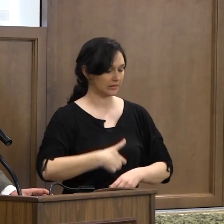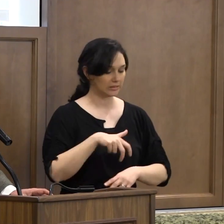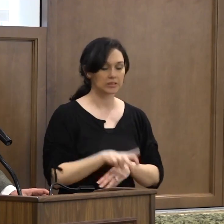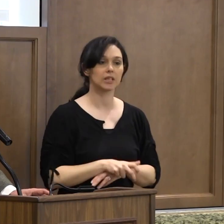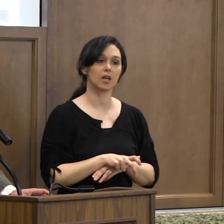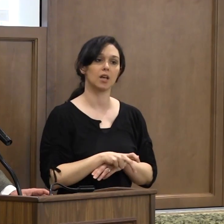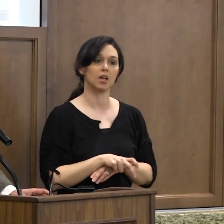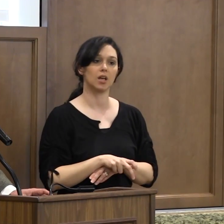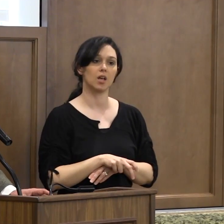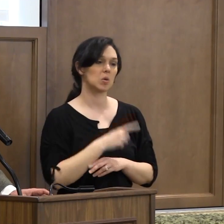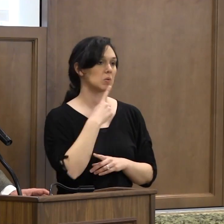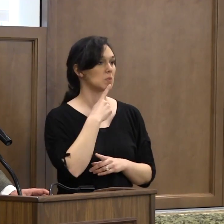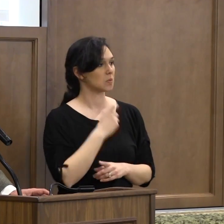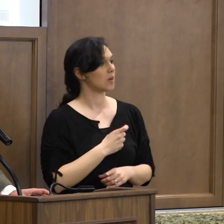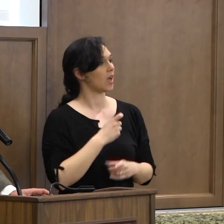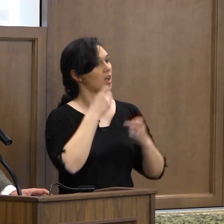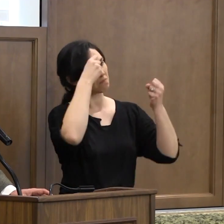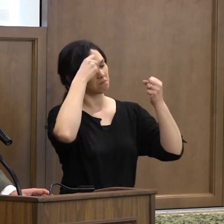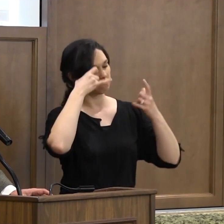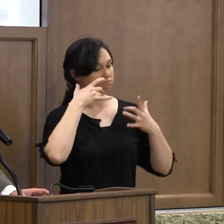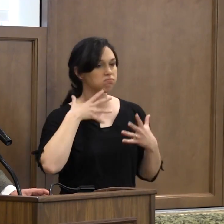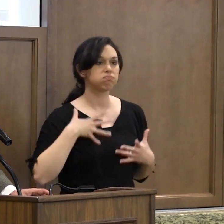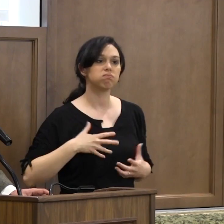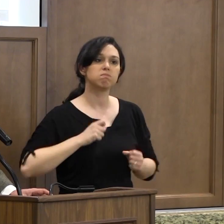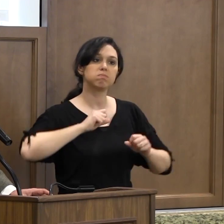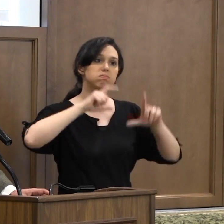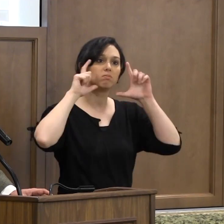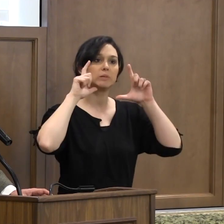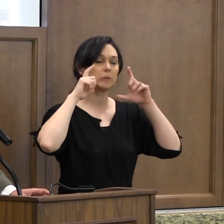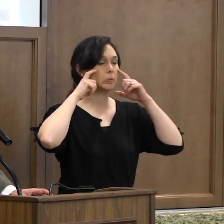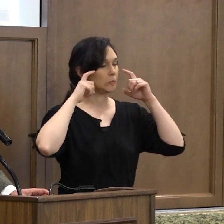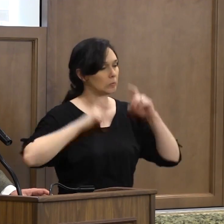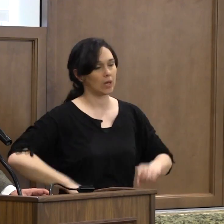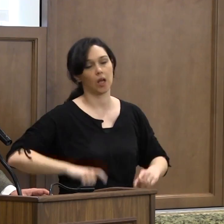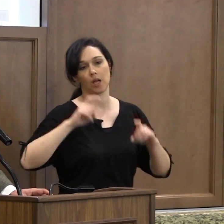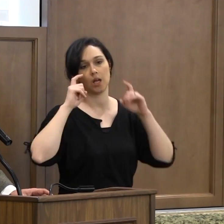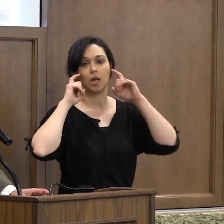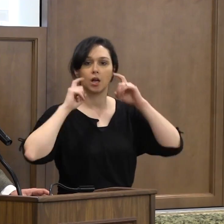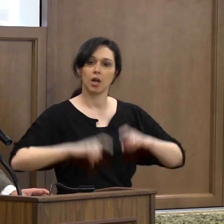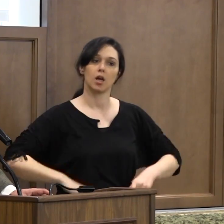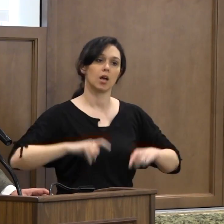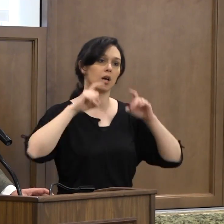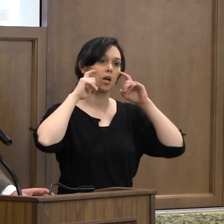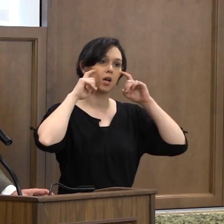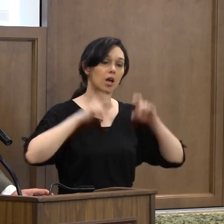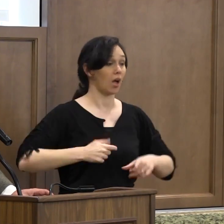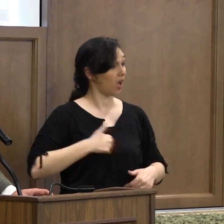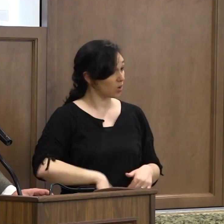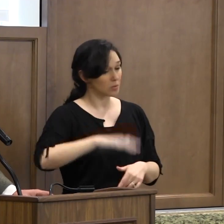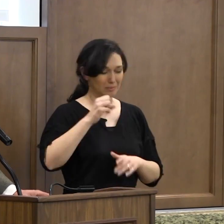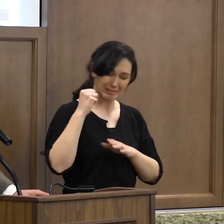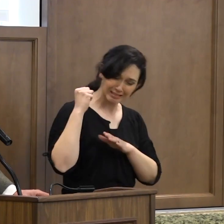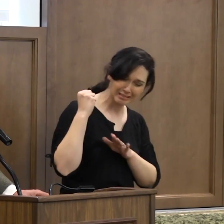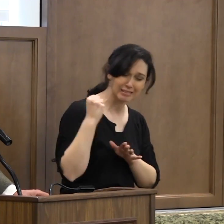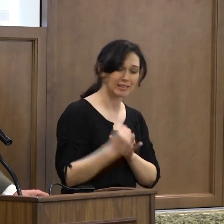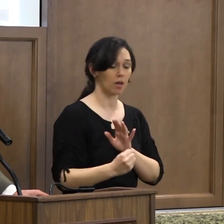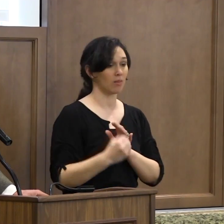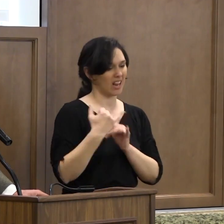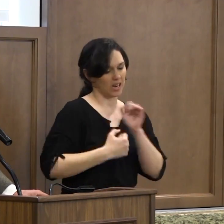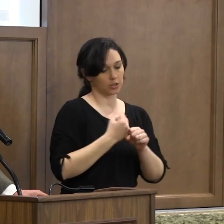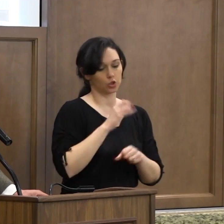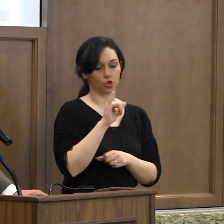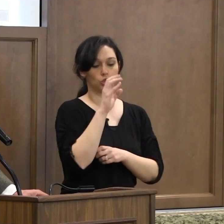curb, red in tooth and claw, and cried. I grew up in the Deep South in the last years of Jim